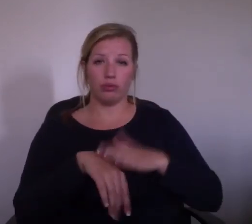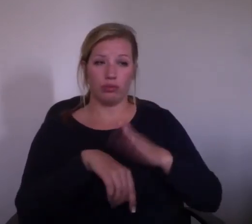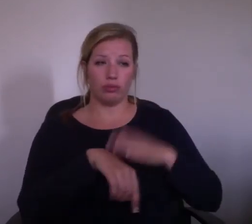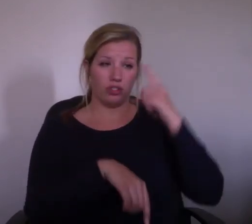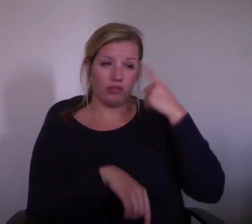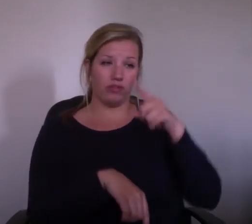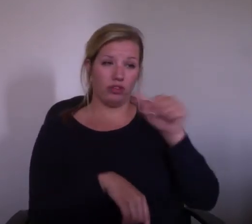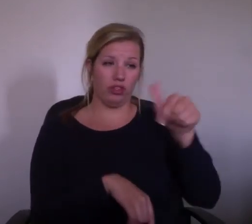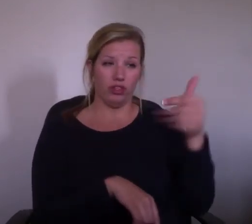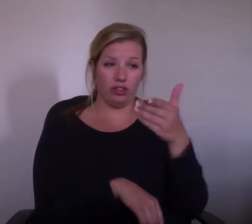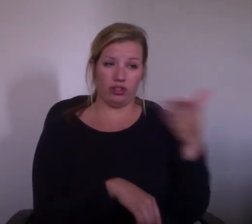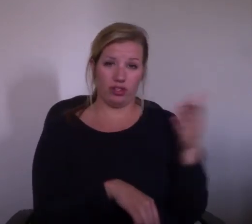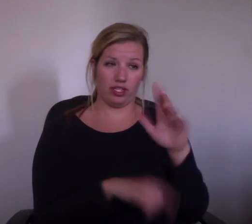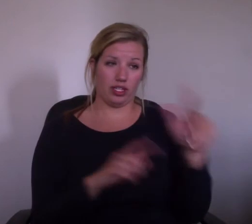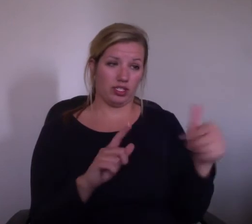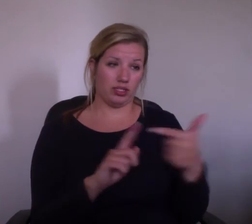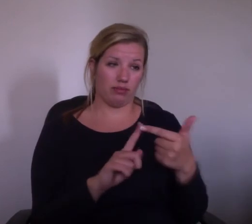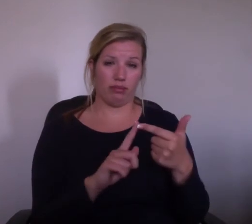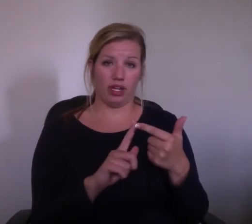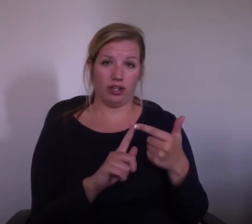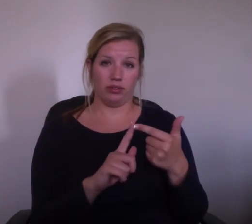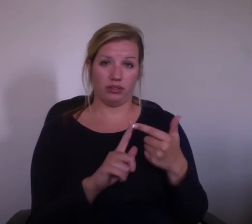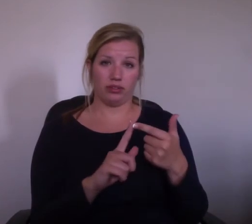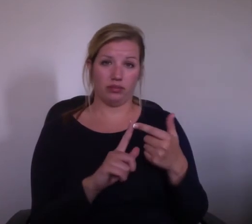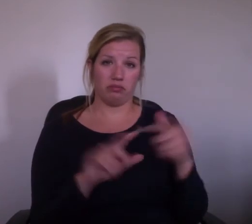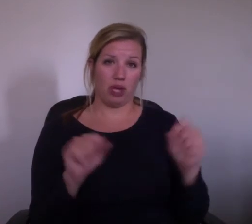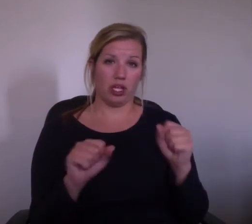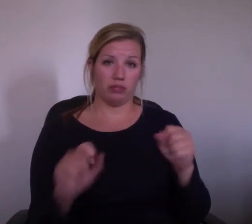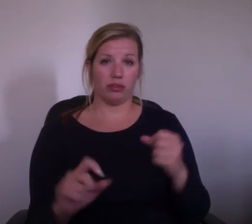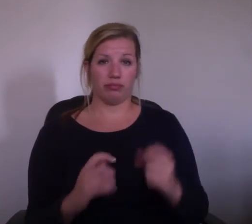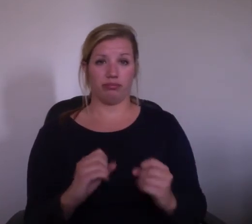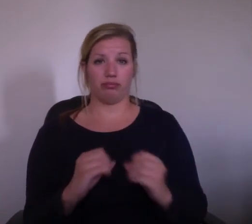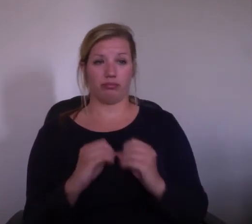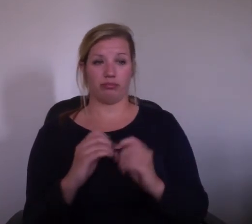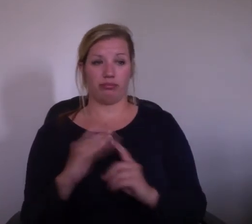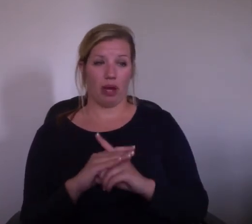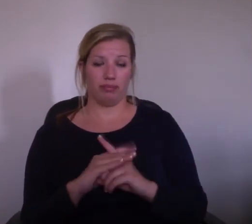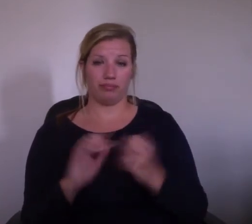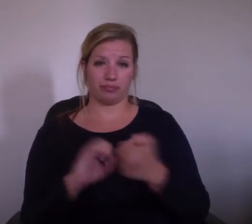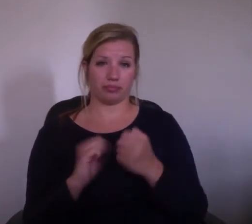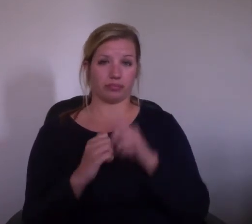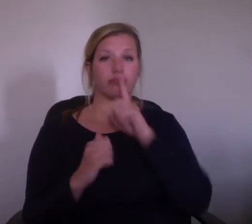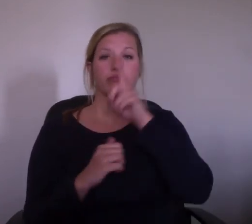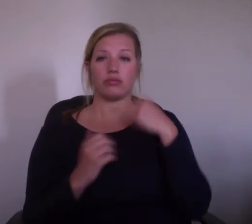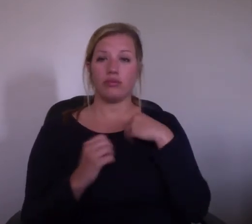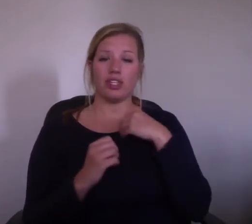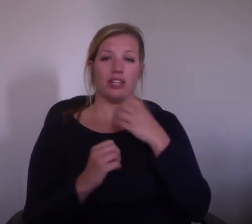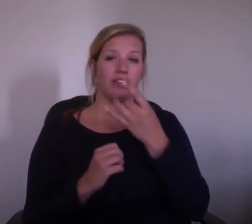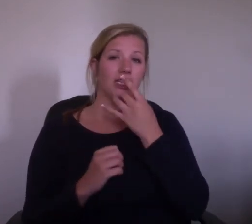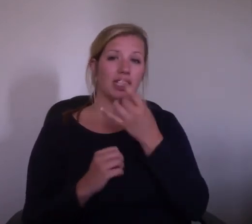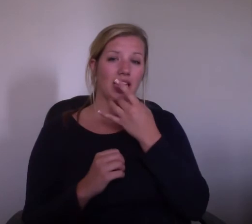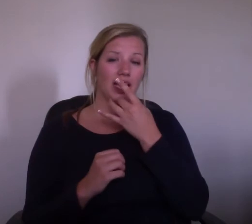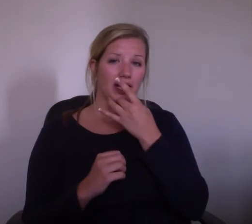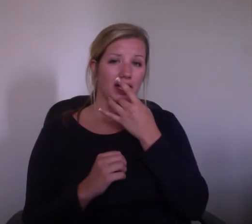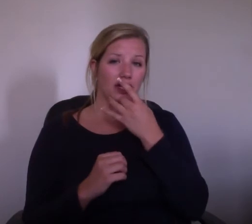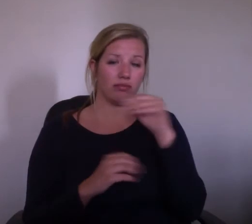be occurring or may be headed your way. Make sure you have a flashlight with extra batteries because you're going to need that at nighttime